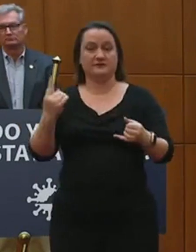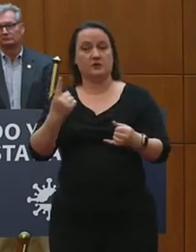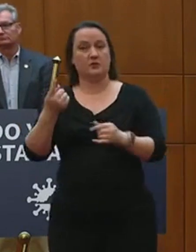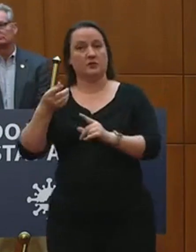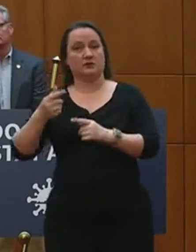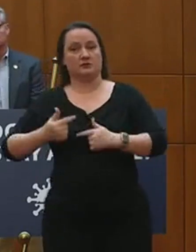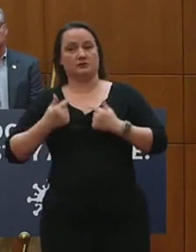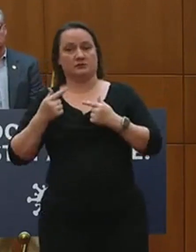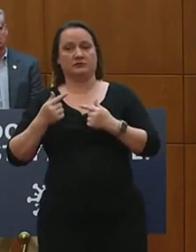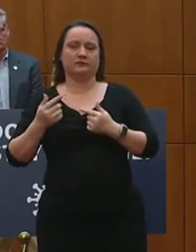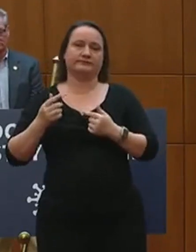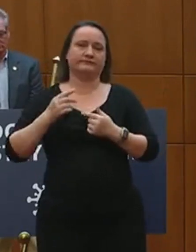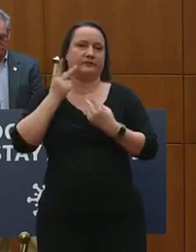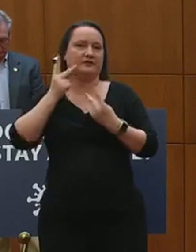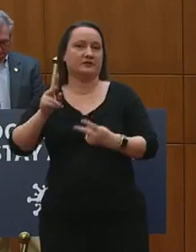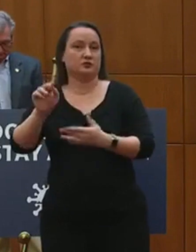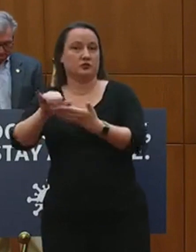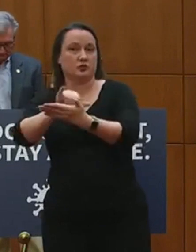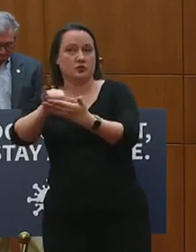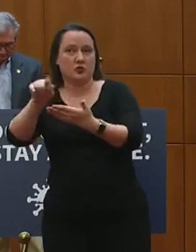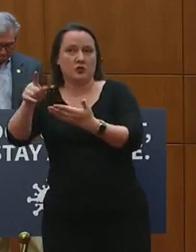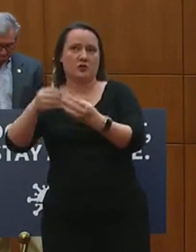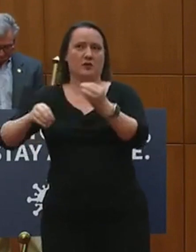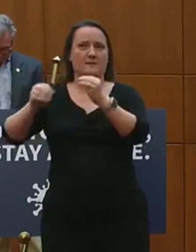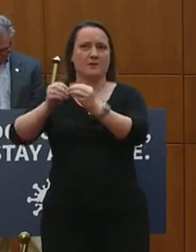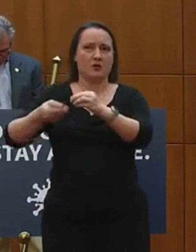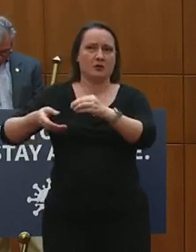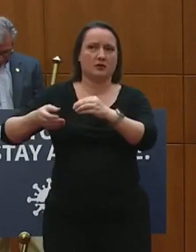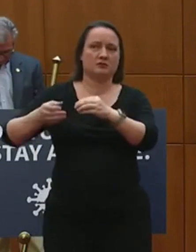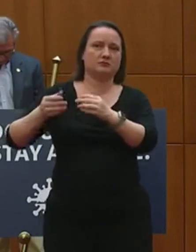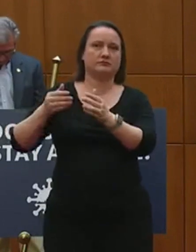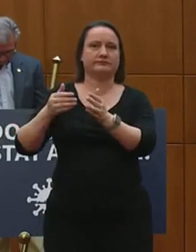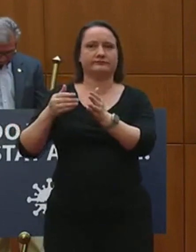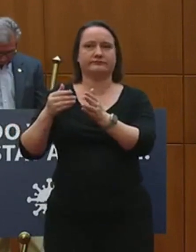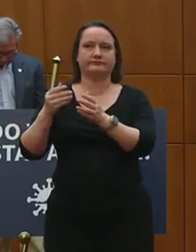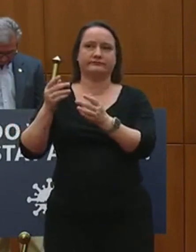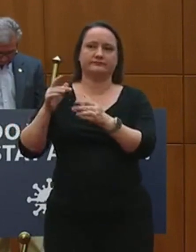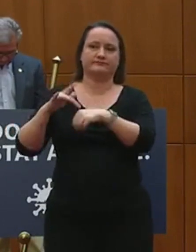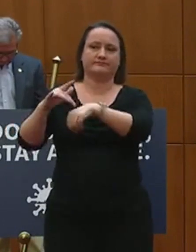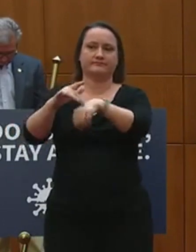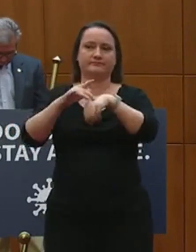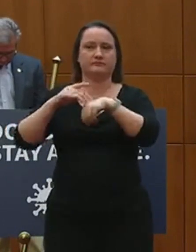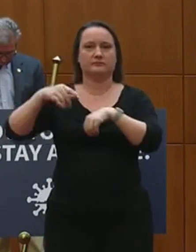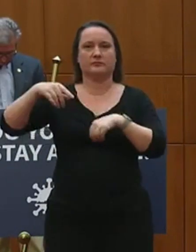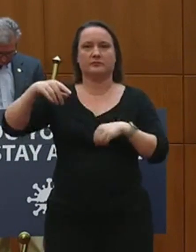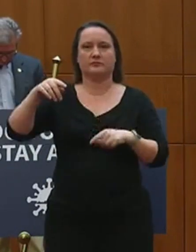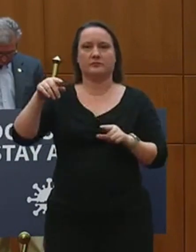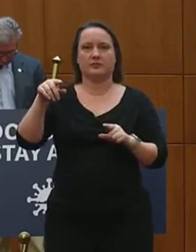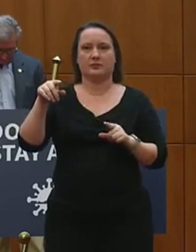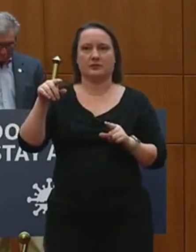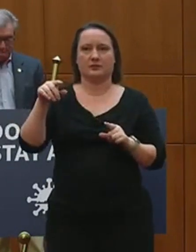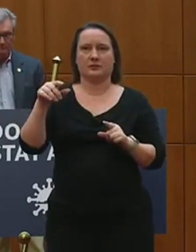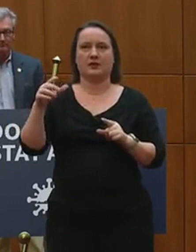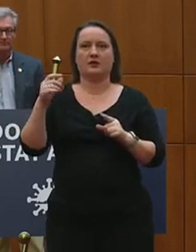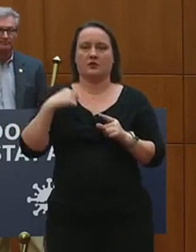of COVID-19, we would ask them to quarantine for 14 days if they come to the Commonwealth of Virginia.